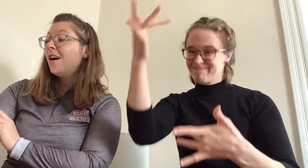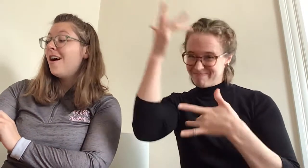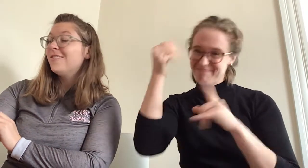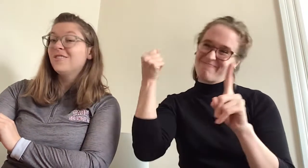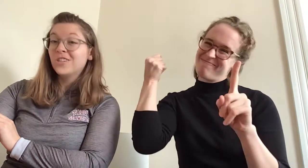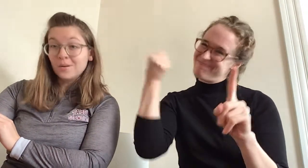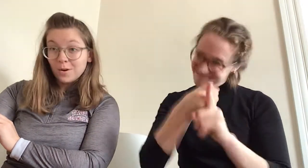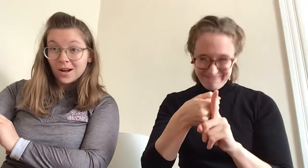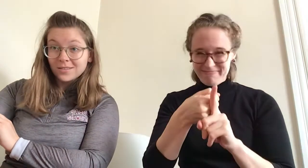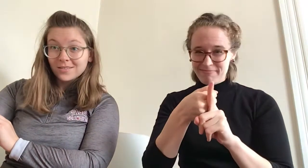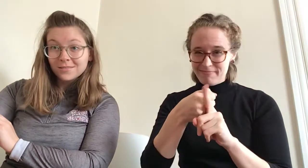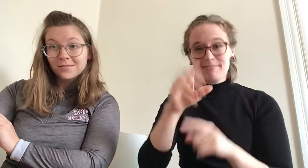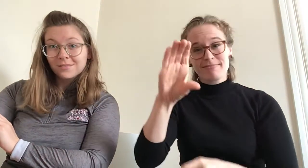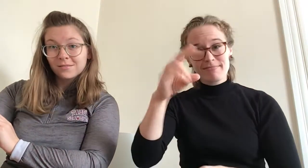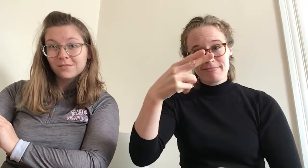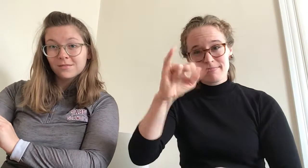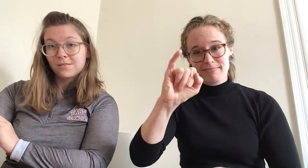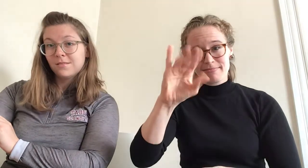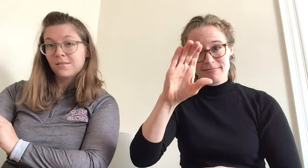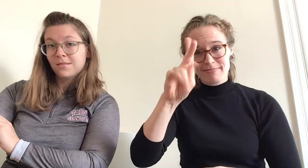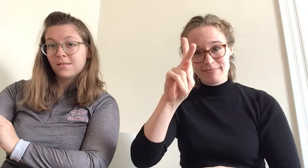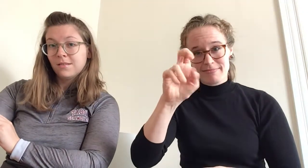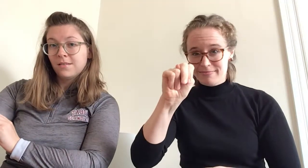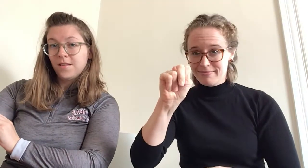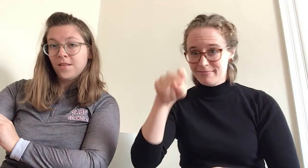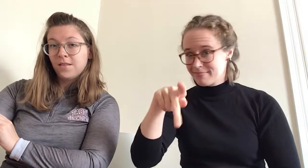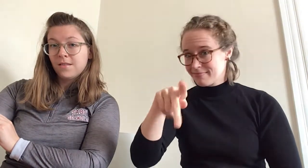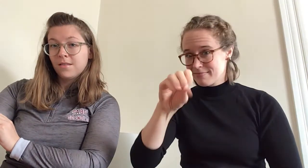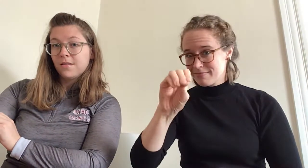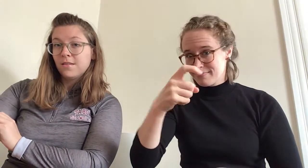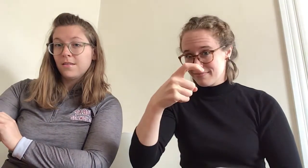he got chicken pox.